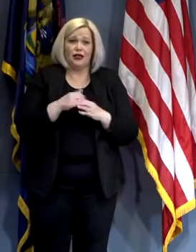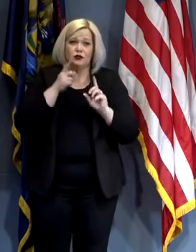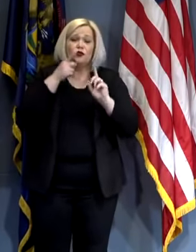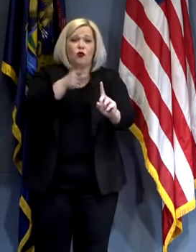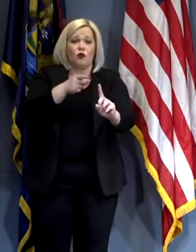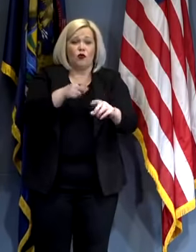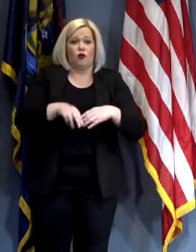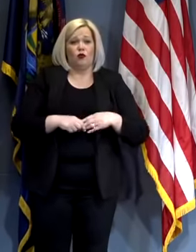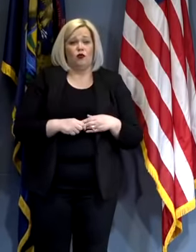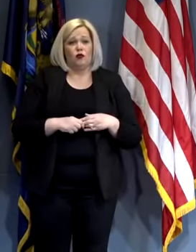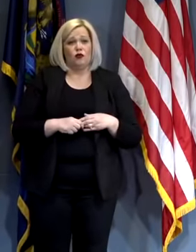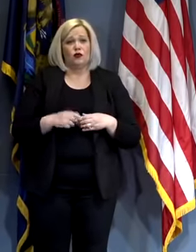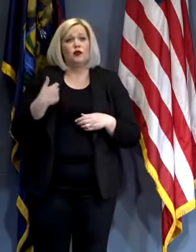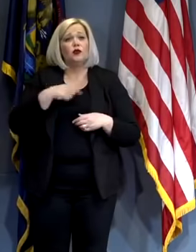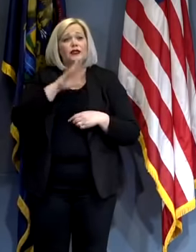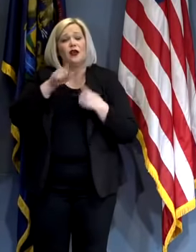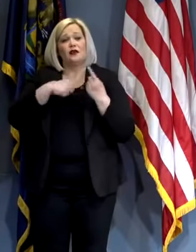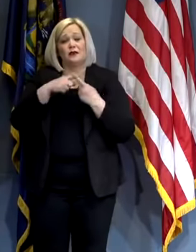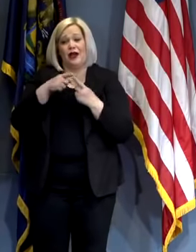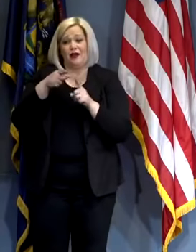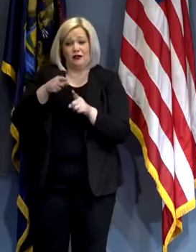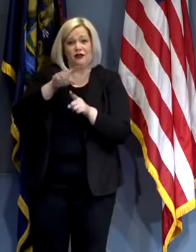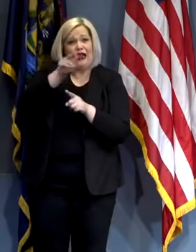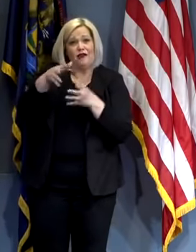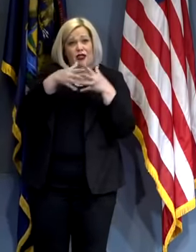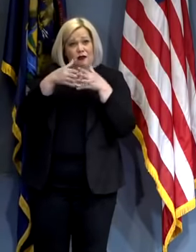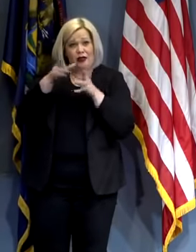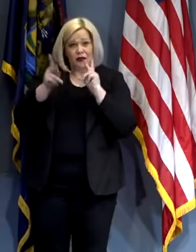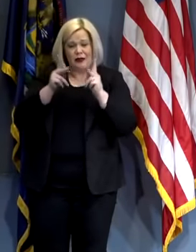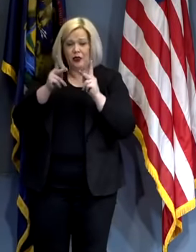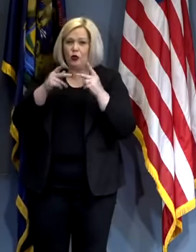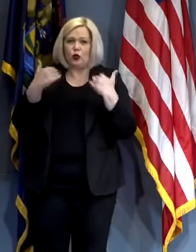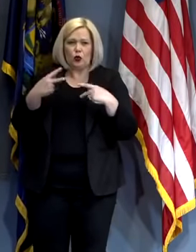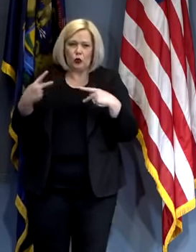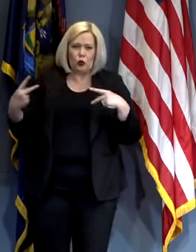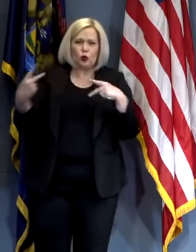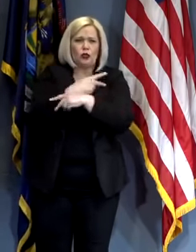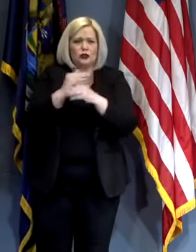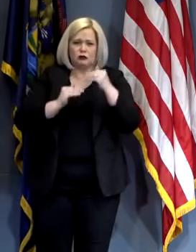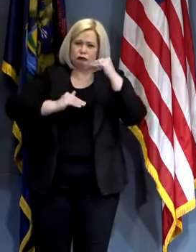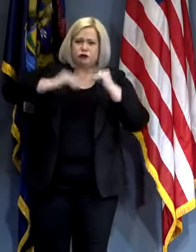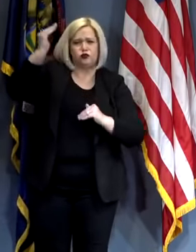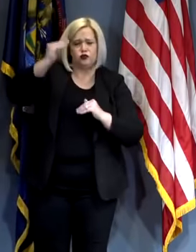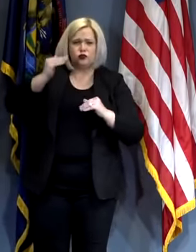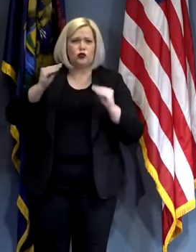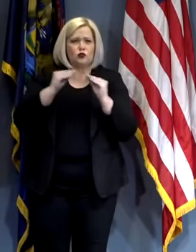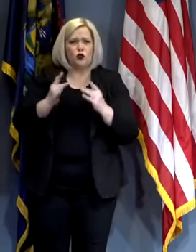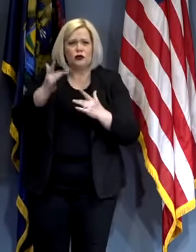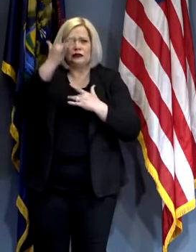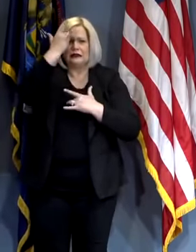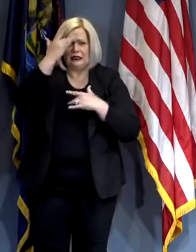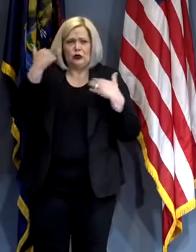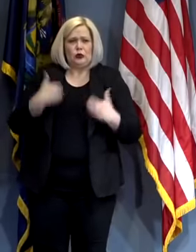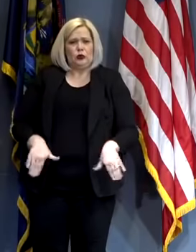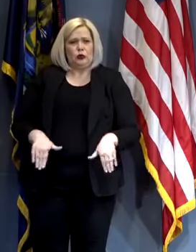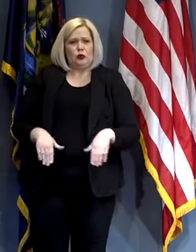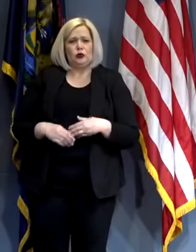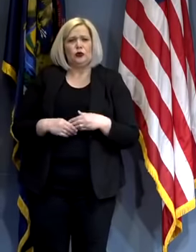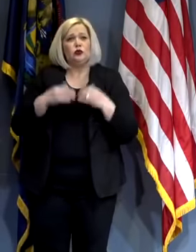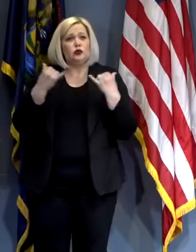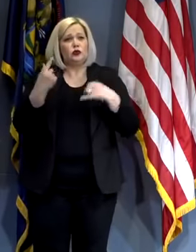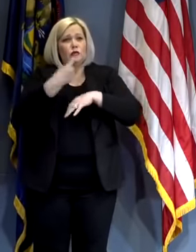we are seeing across the state, with African Americans being more disproportionately impacted. Today, I sent a letter